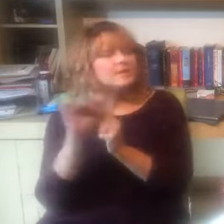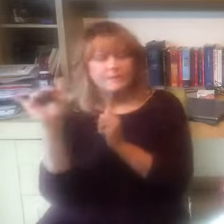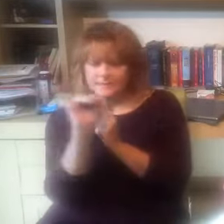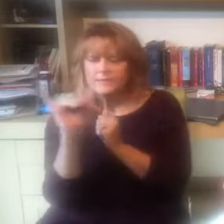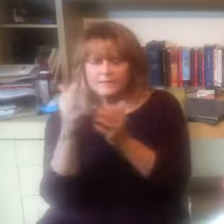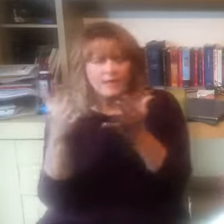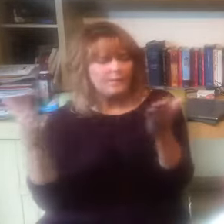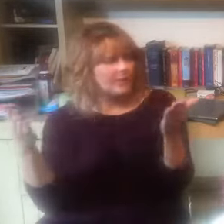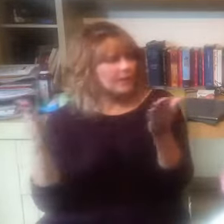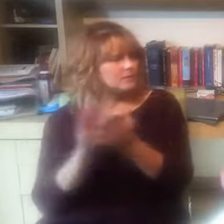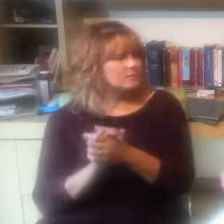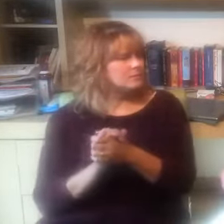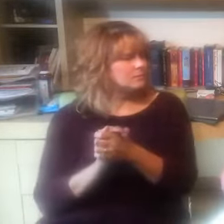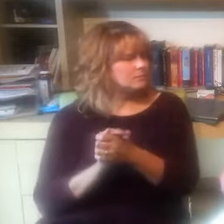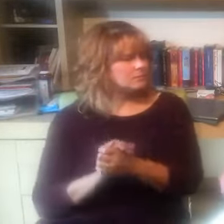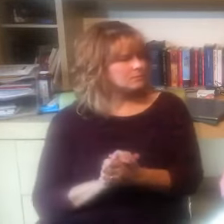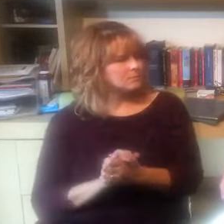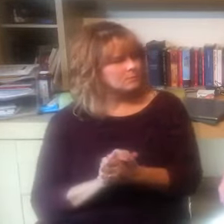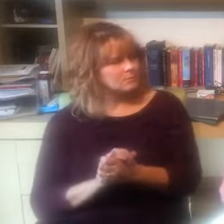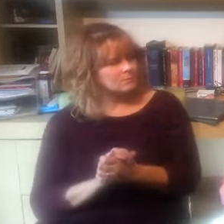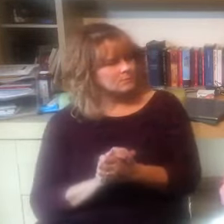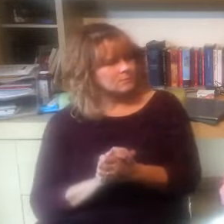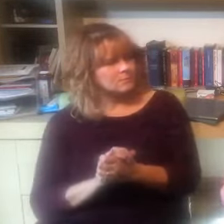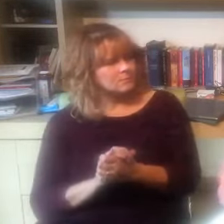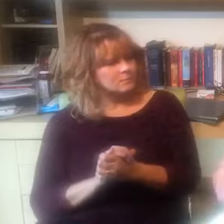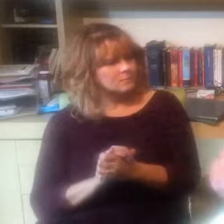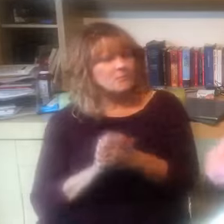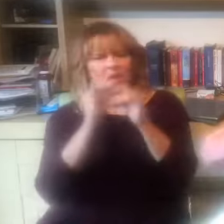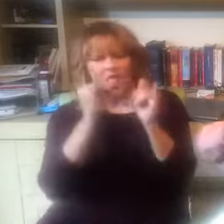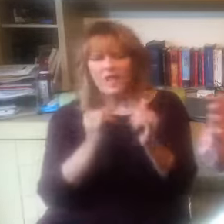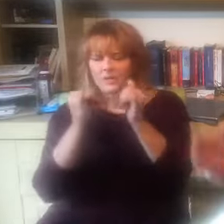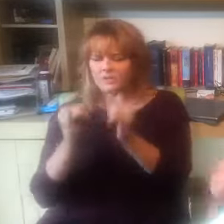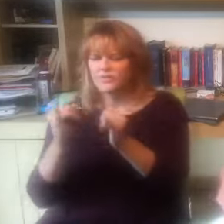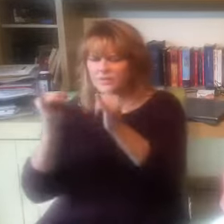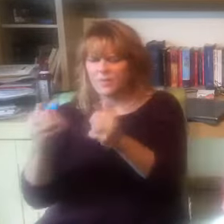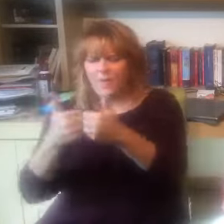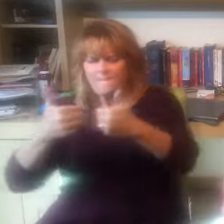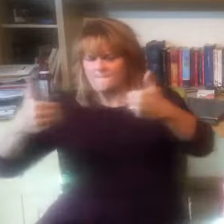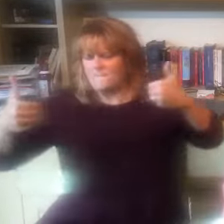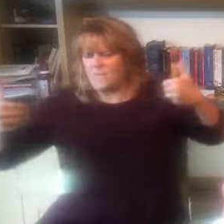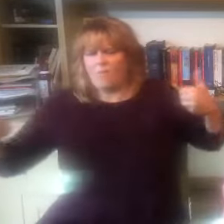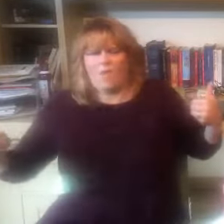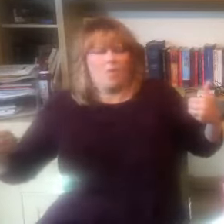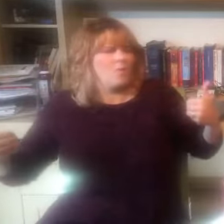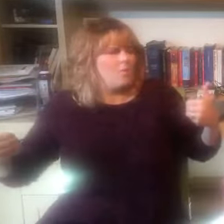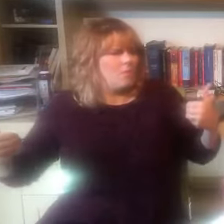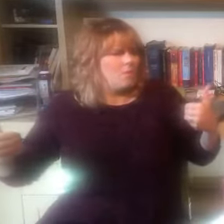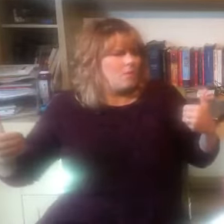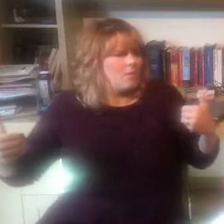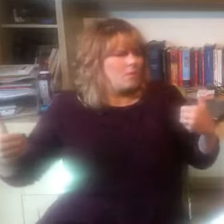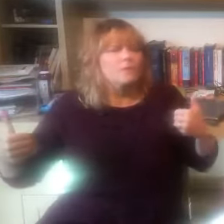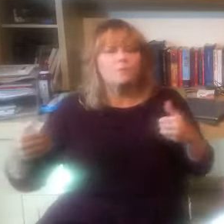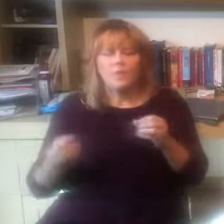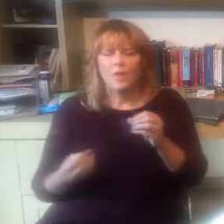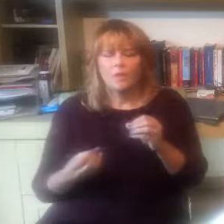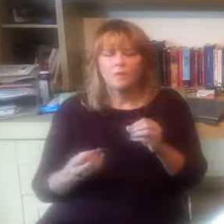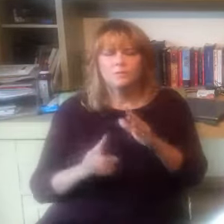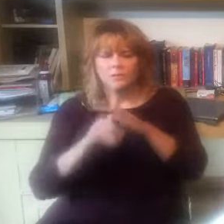they were the same thing, same as being beings, but they were miles apart regarding the